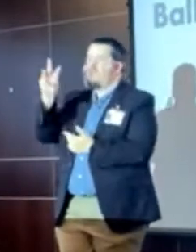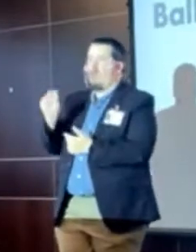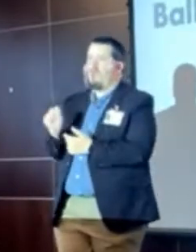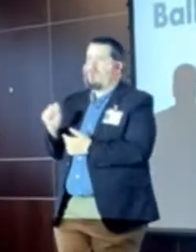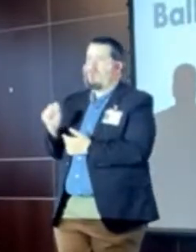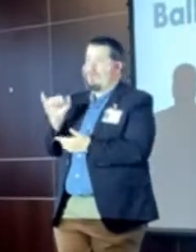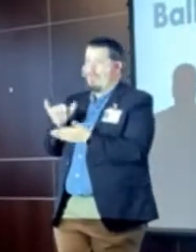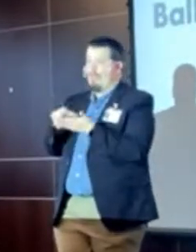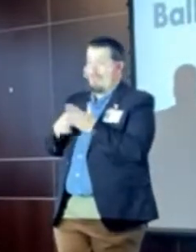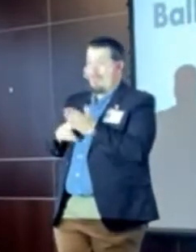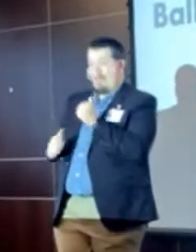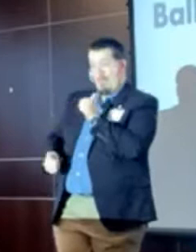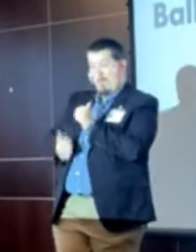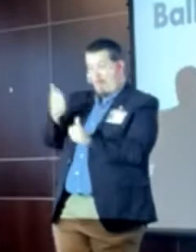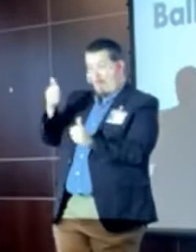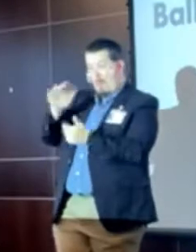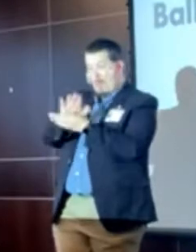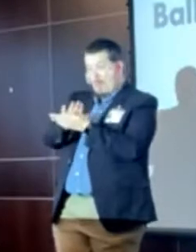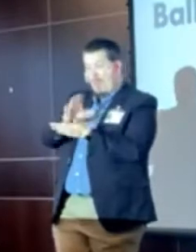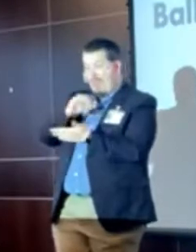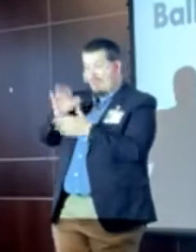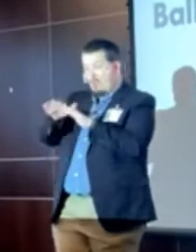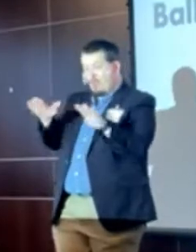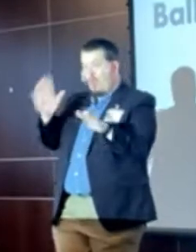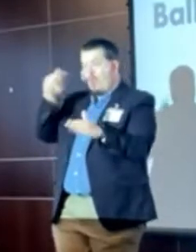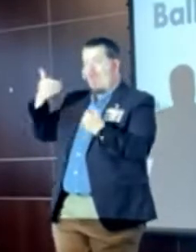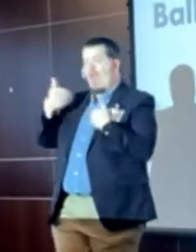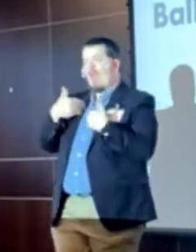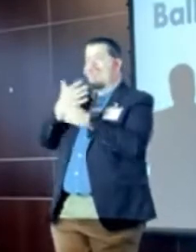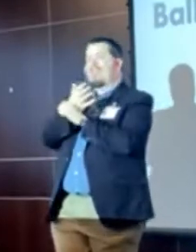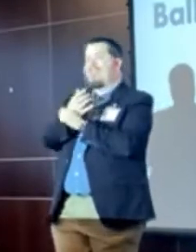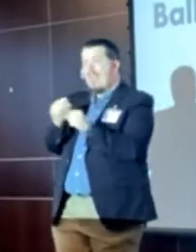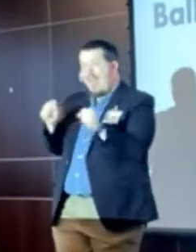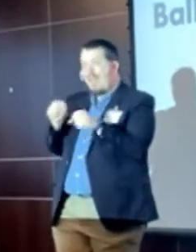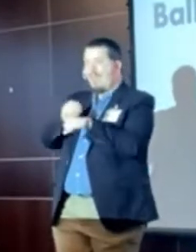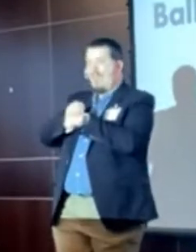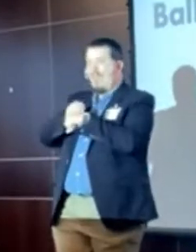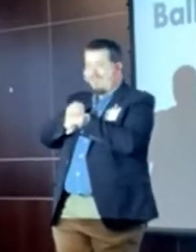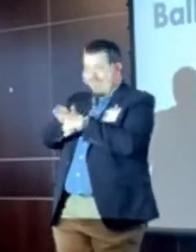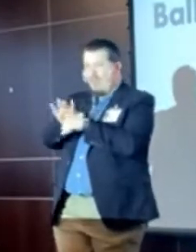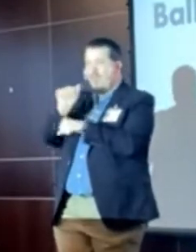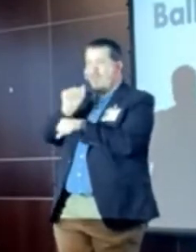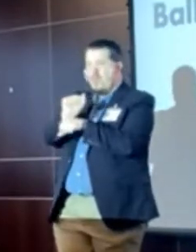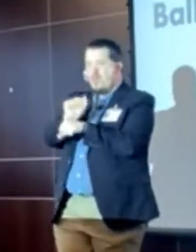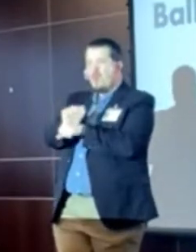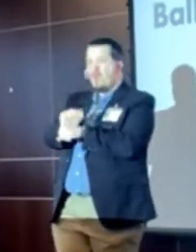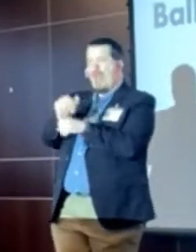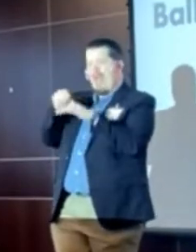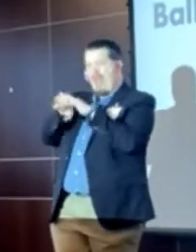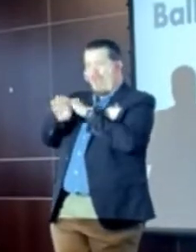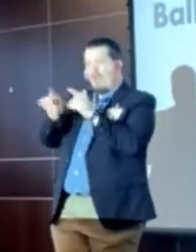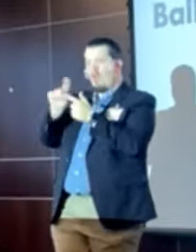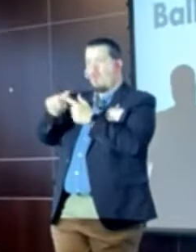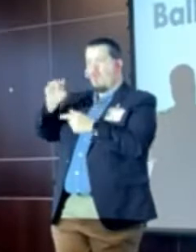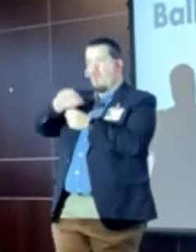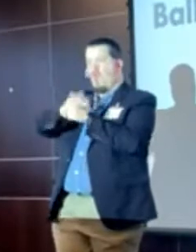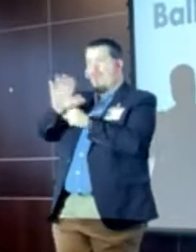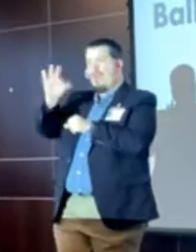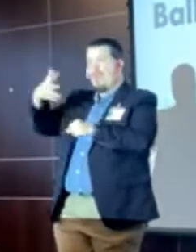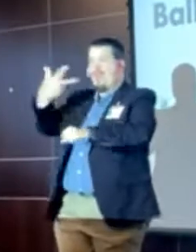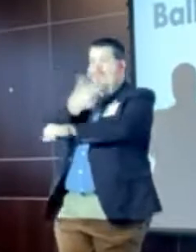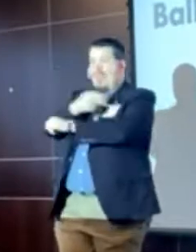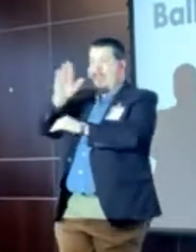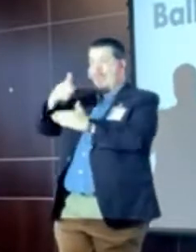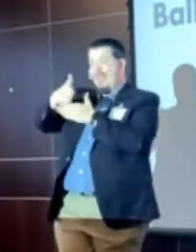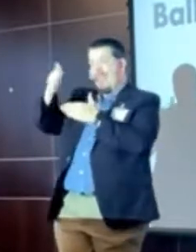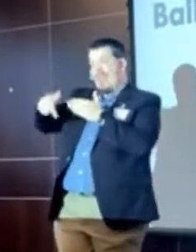means that the overwhelming majority of our school-age children will have safe, effective access to the COVID-19 vaccine by